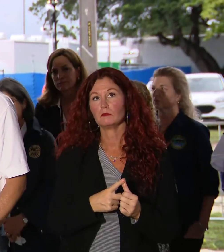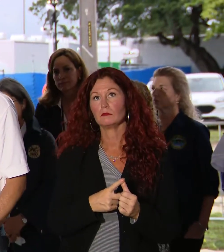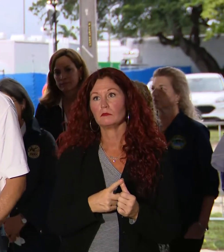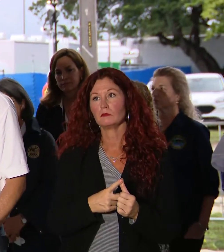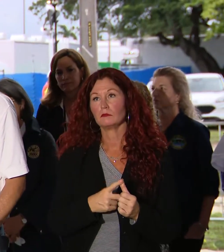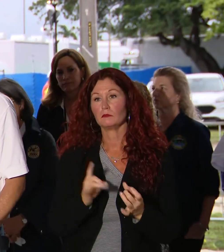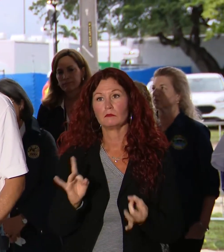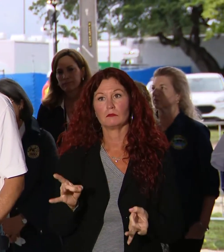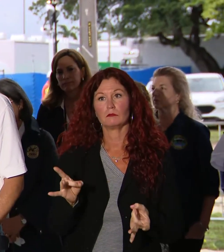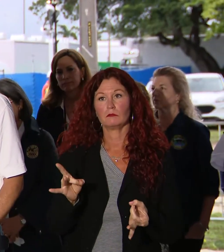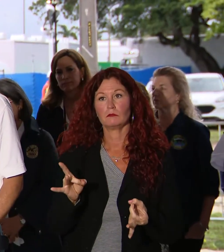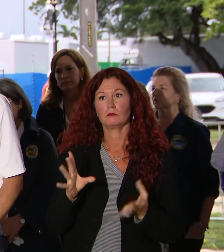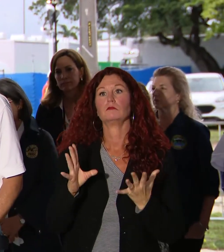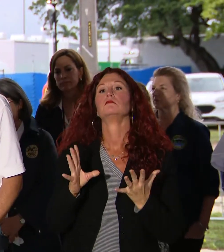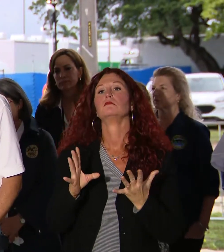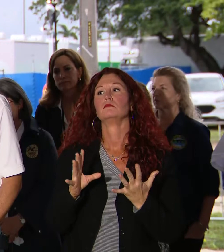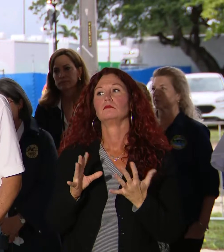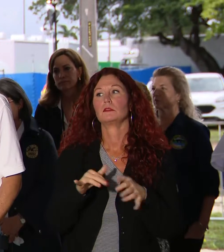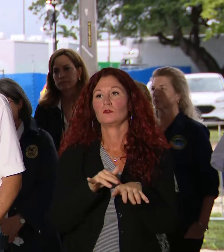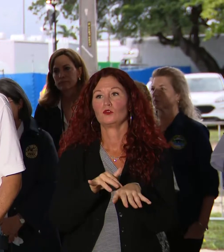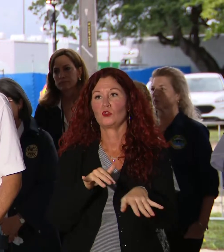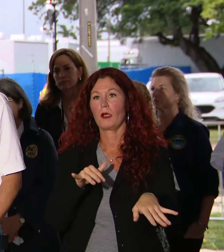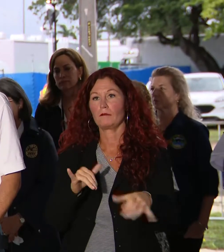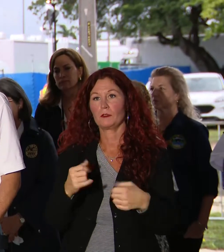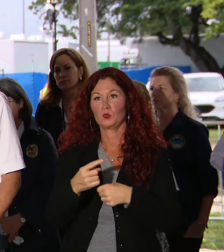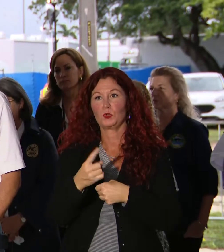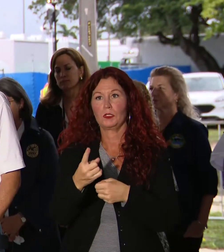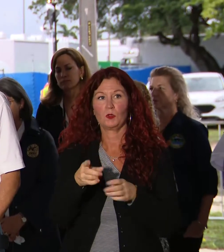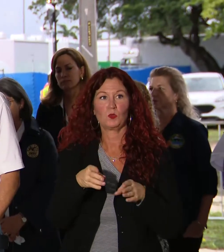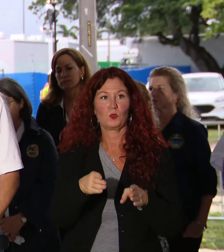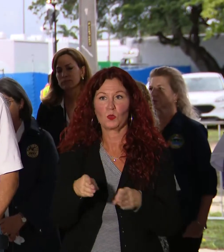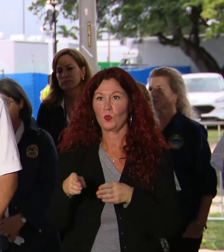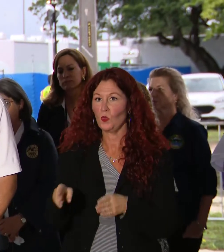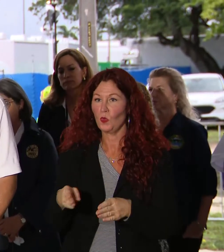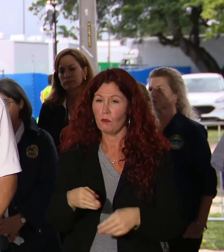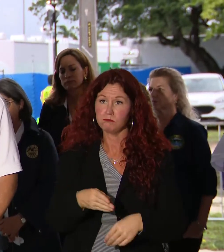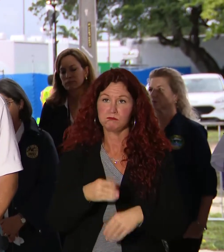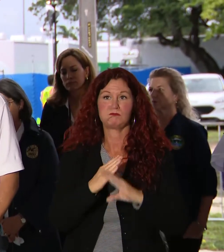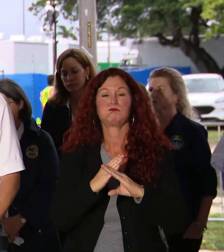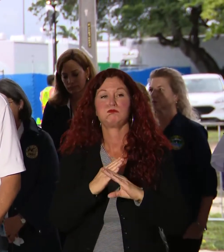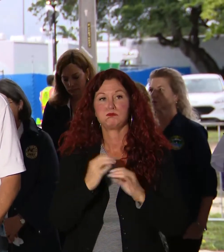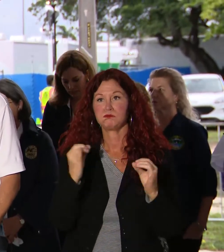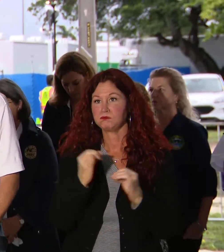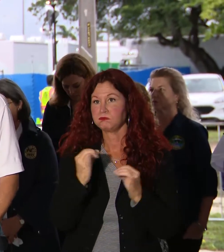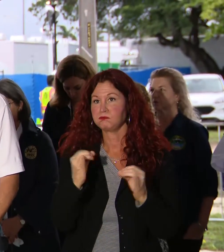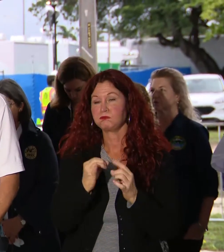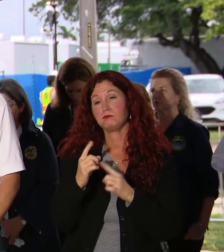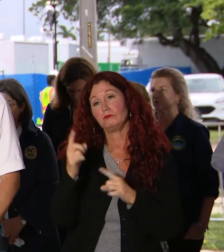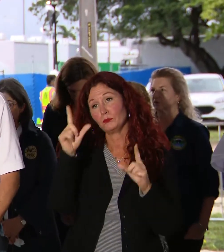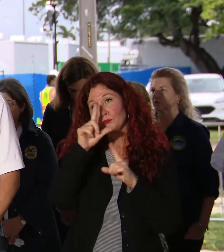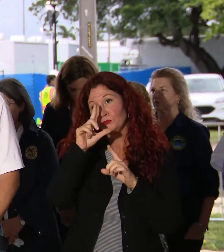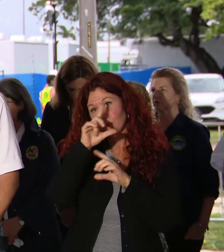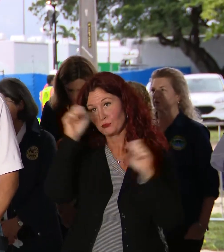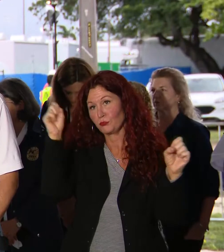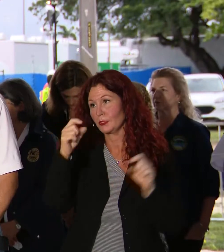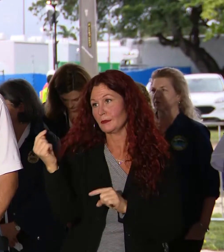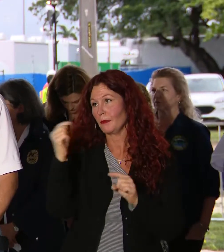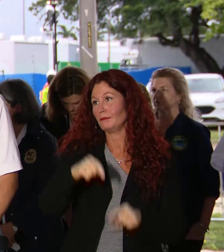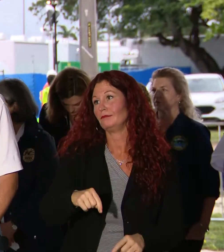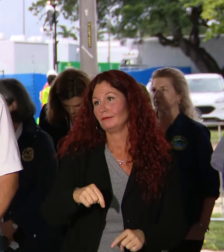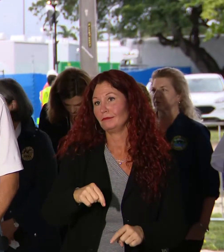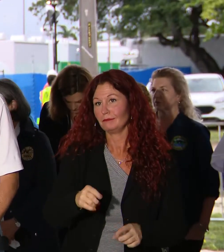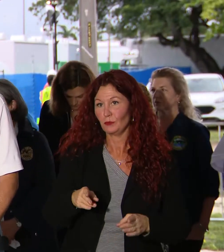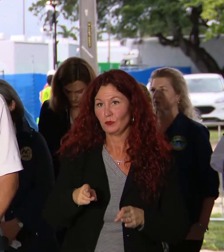had today with President Biden traffic-wise. That went off without a glitch because of the